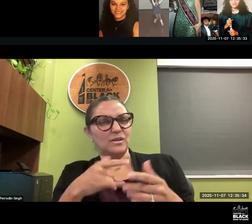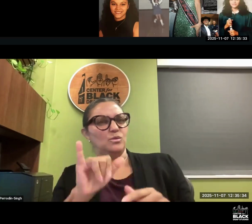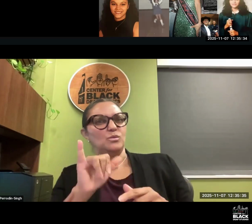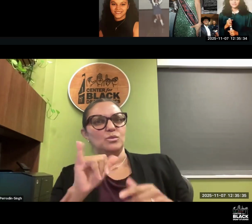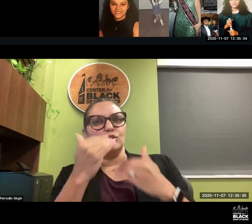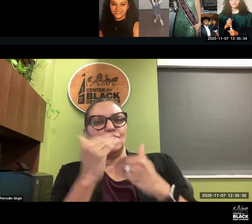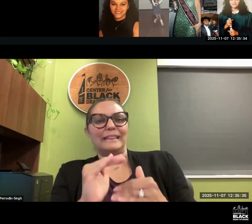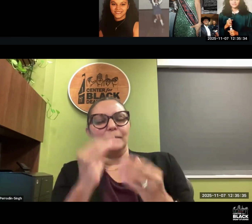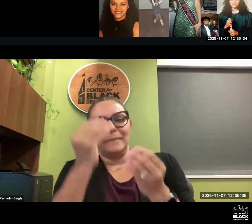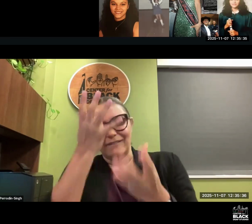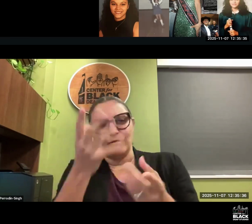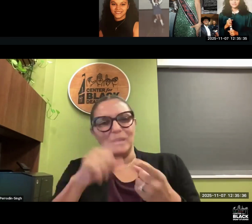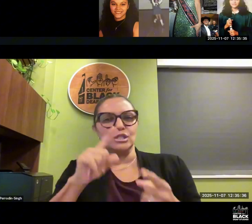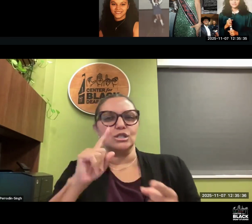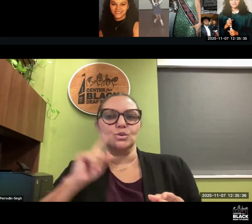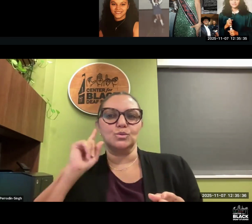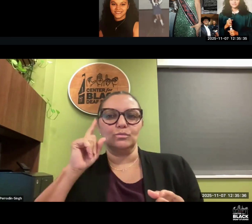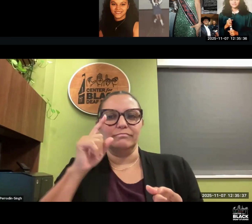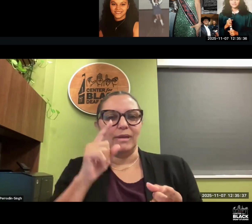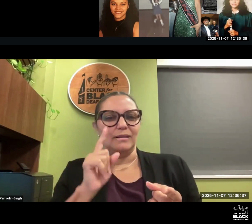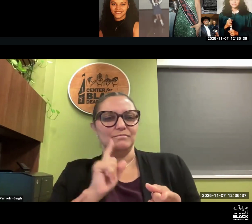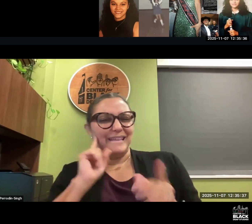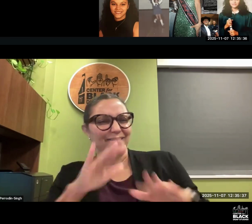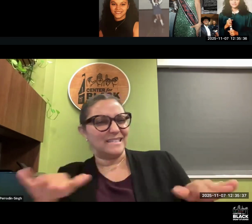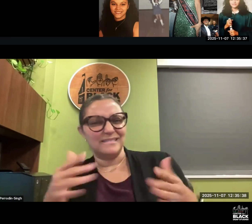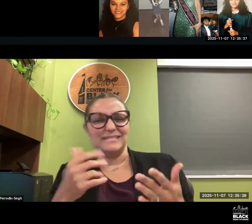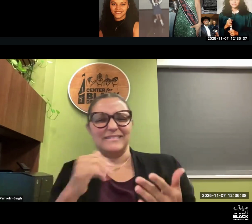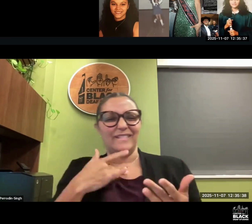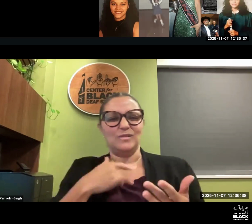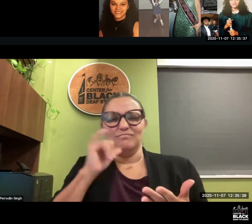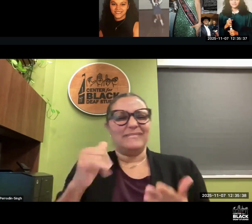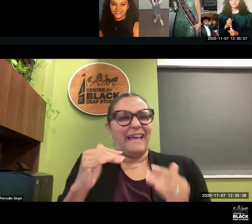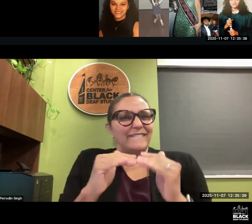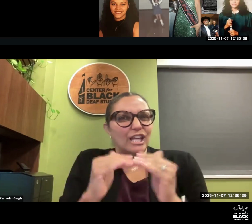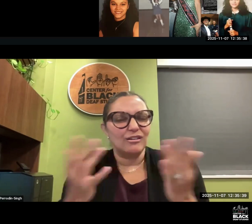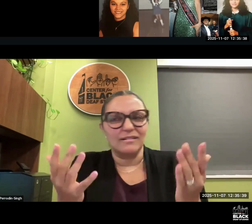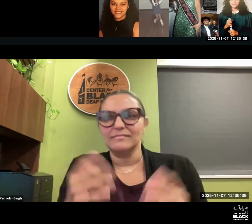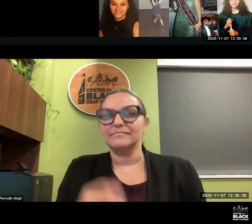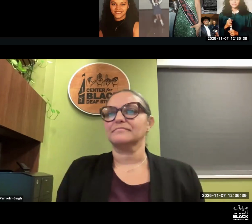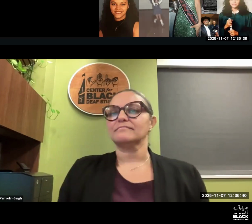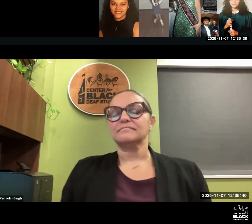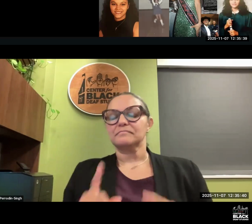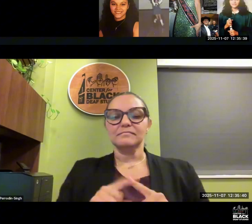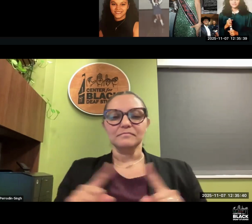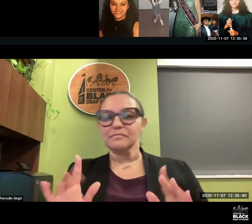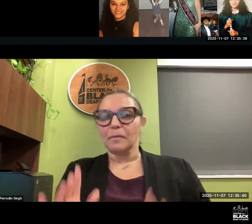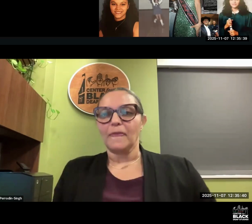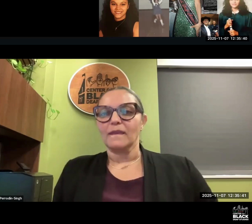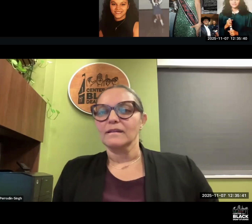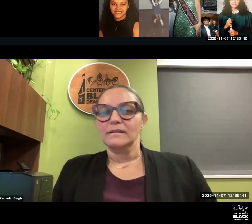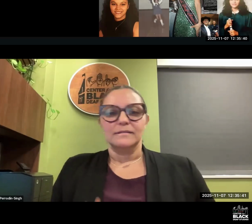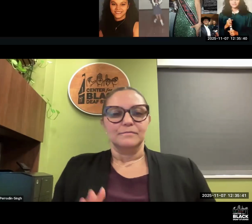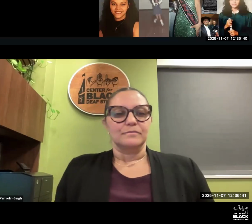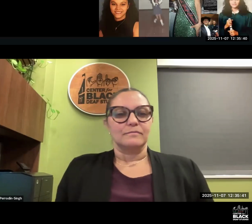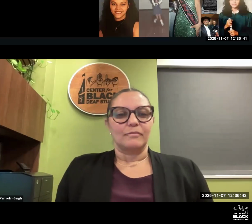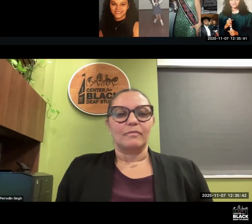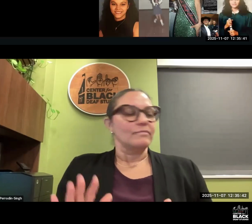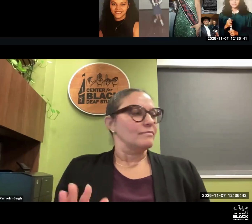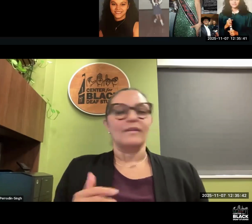so I learned about this history. Engaging with them made me realize that they didn't have access to that